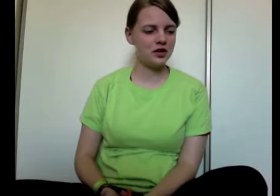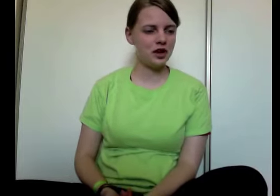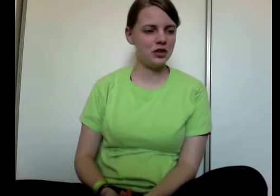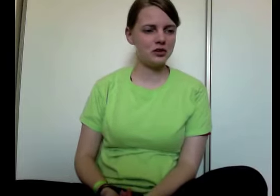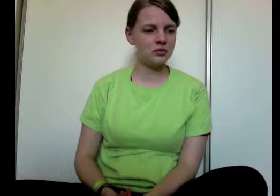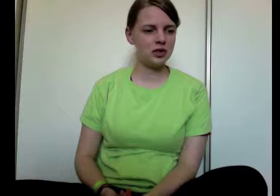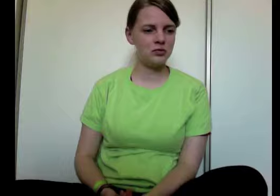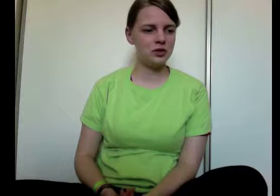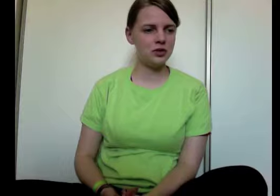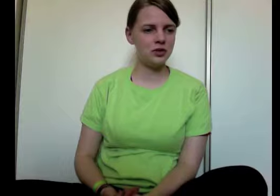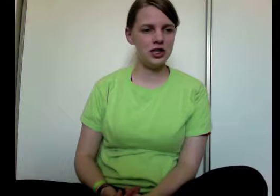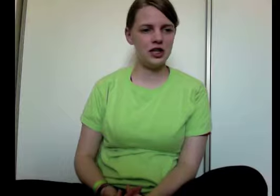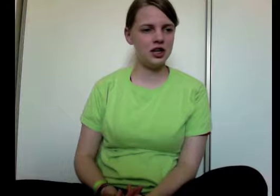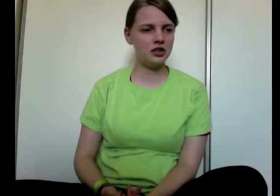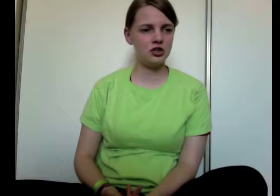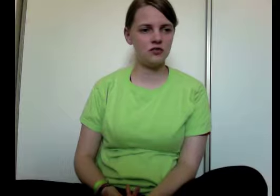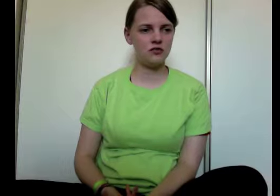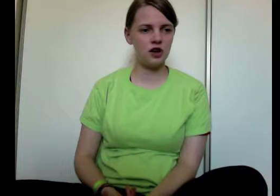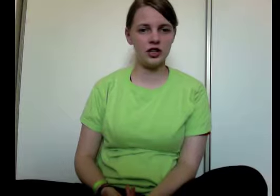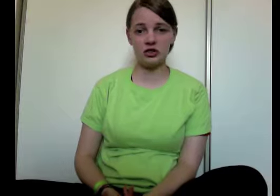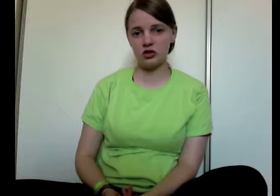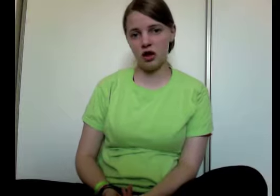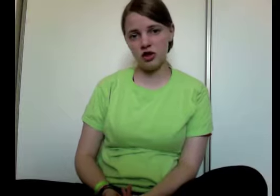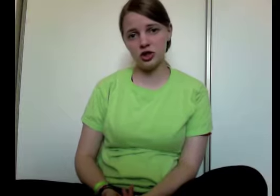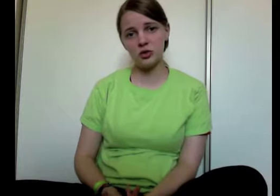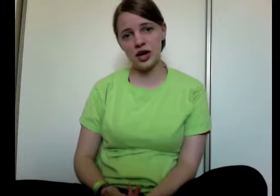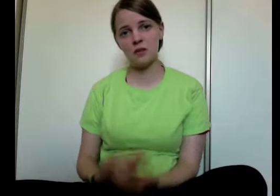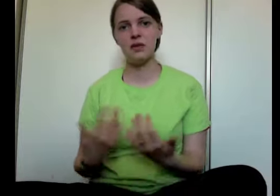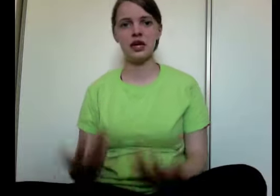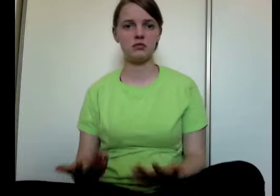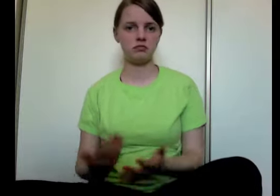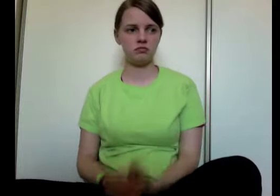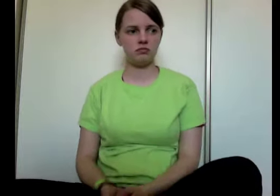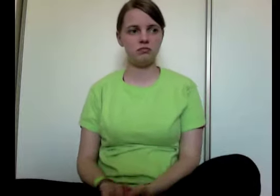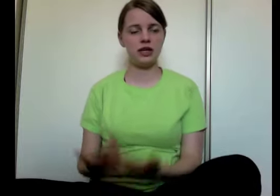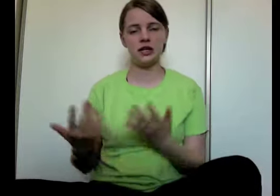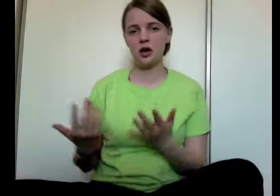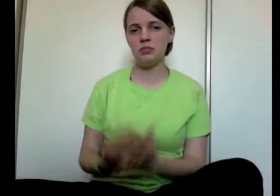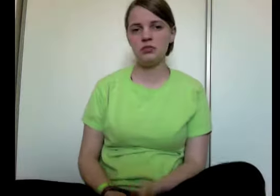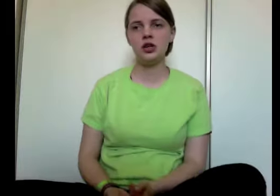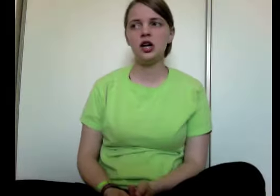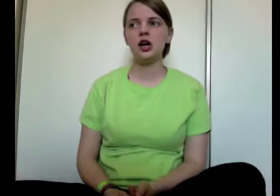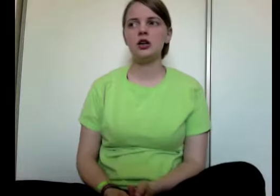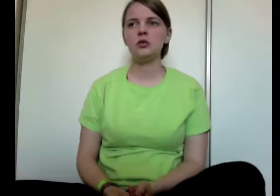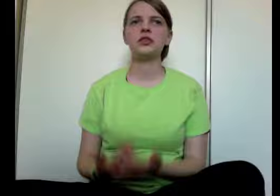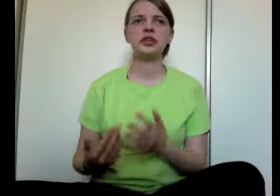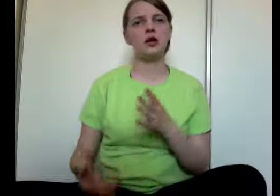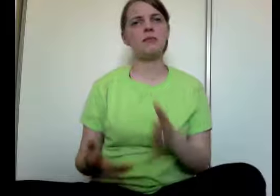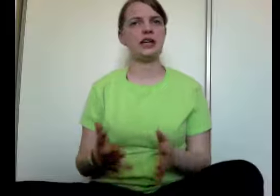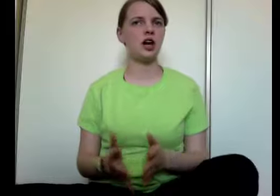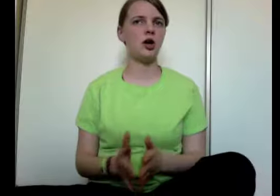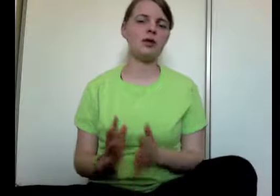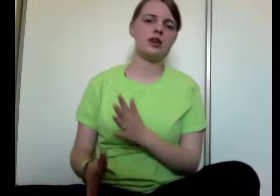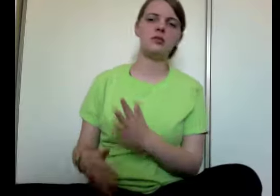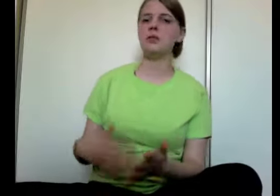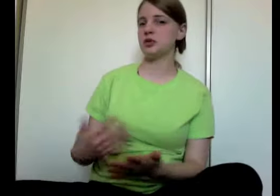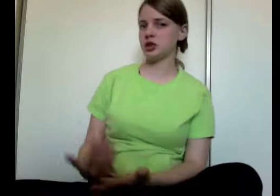I looked at my computer and I couldn't find the gloss, so I had to make it up. Well, not make it up. I remember some of